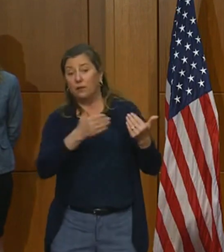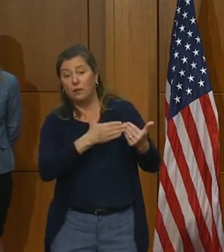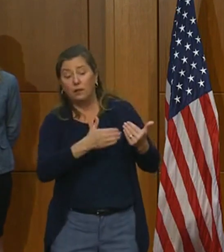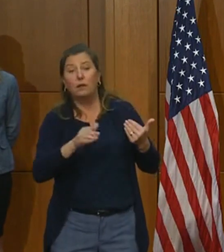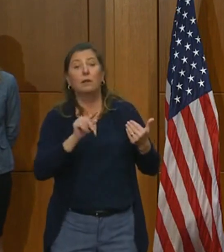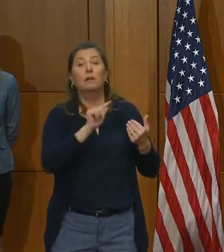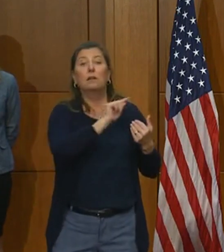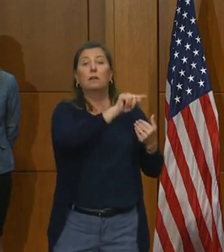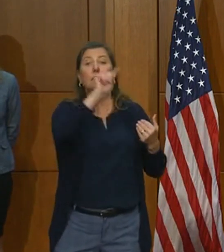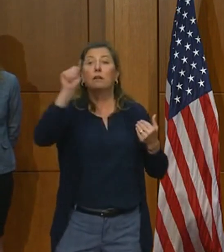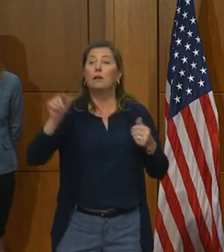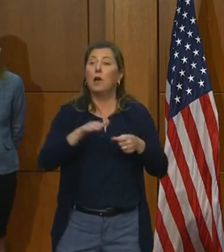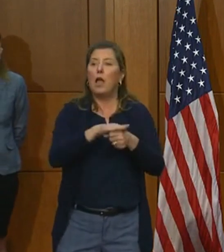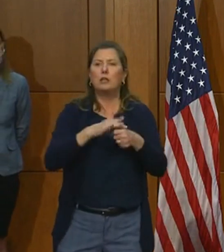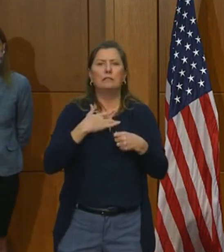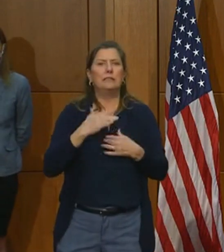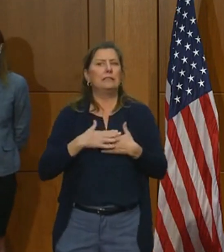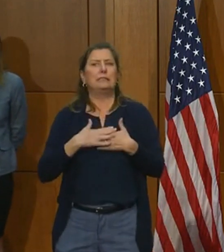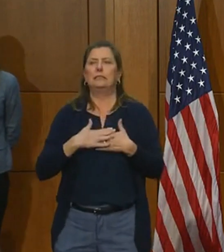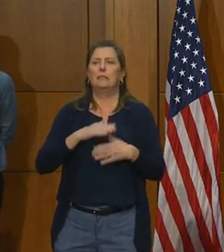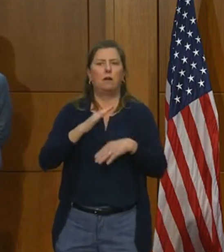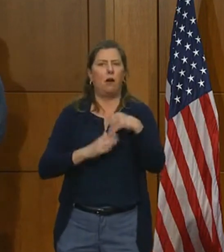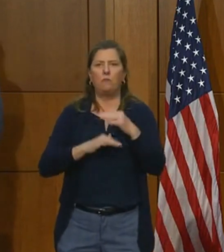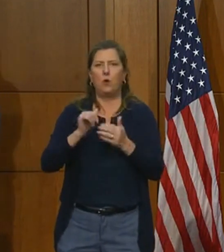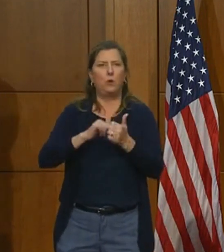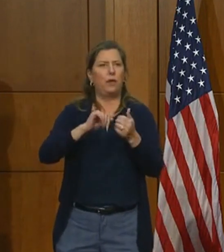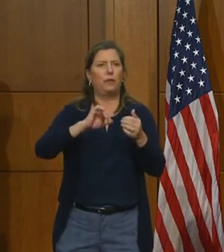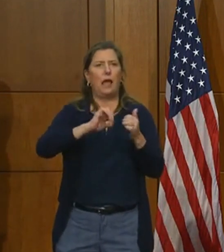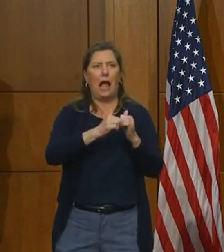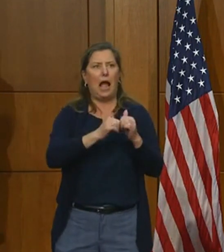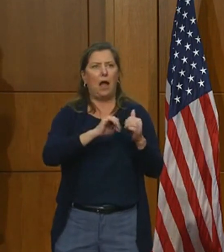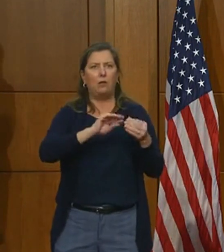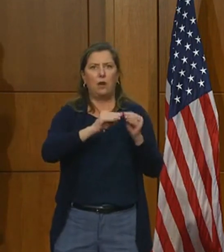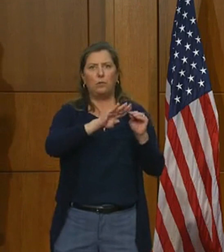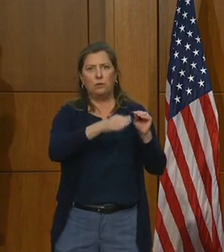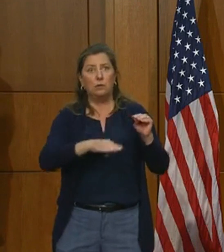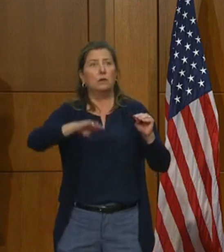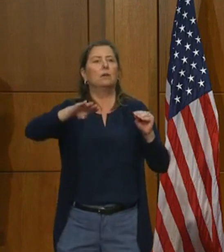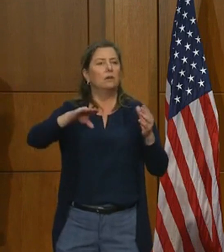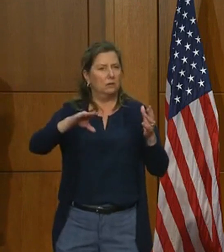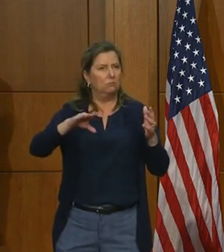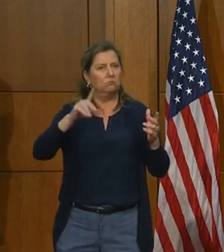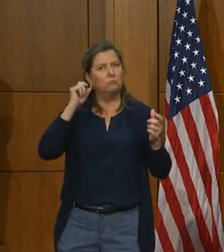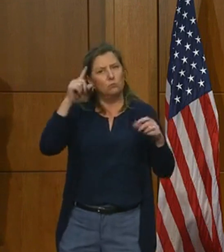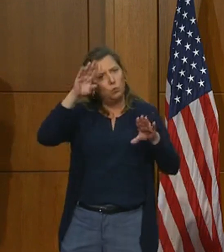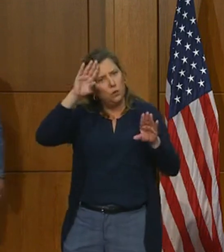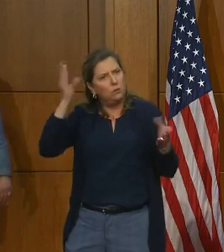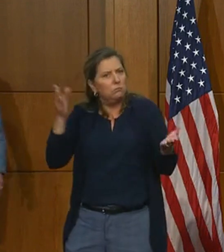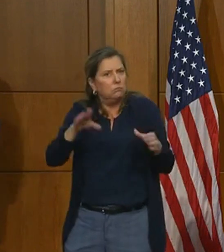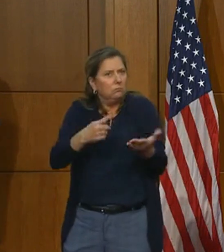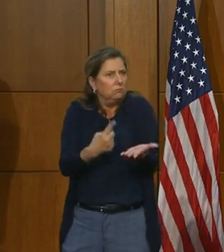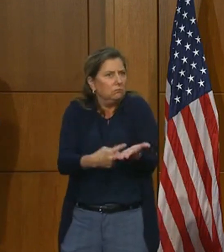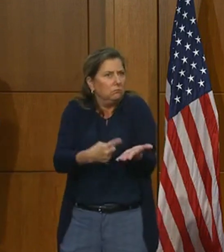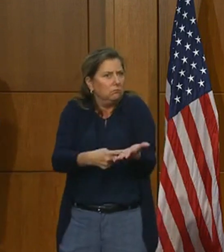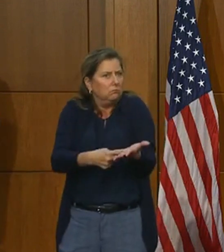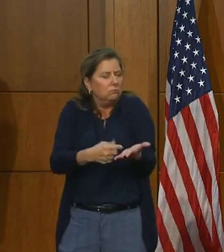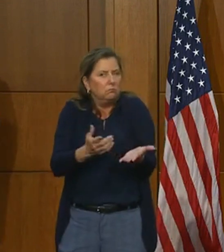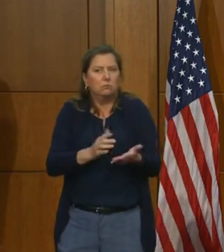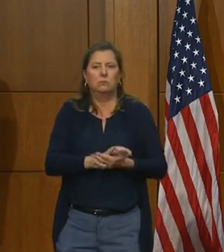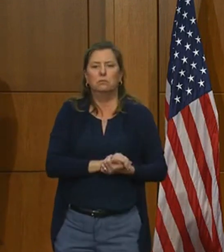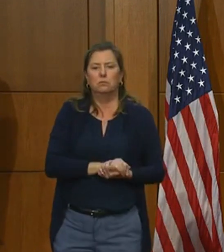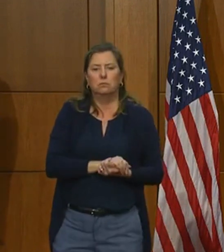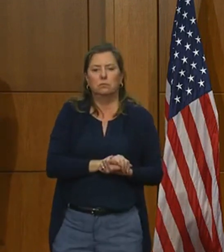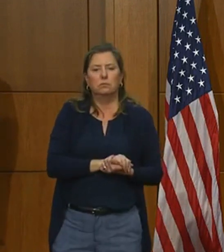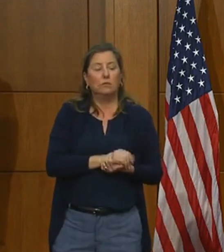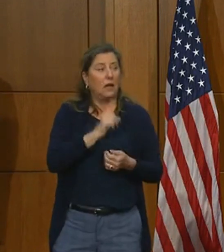feel comfortable with the trends that they're seeing, then we're open-minded and willing to have those discussions. I will tell you, and I think you've